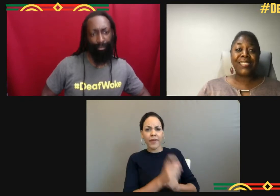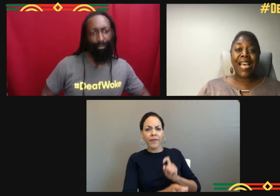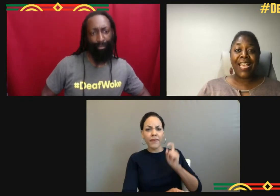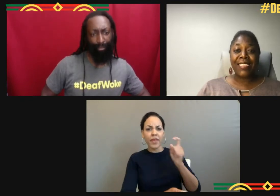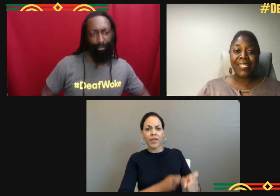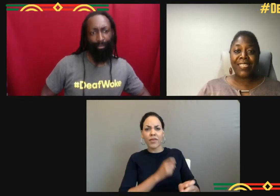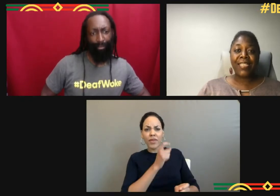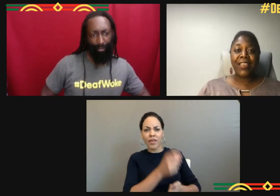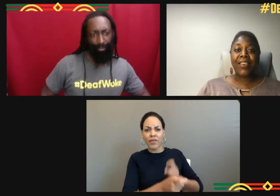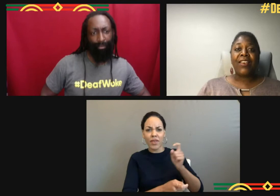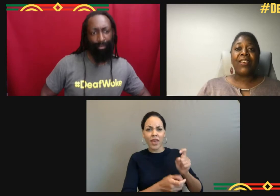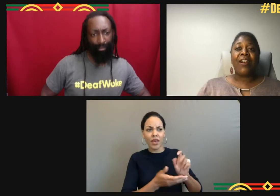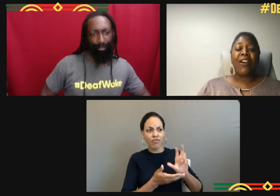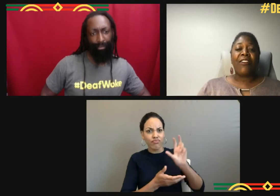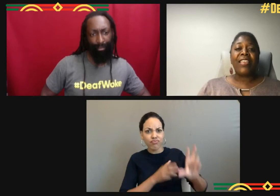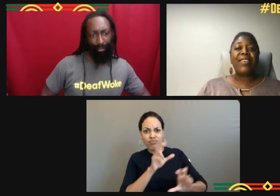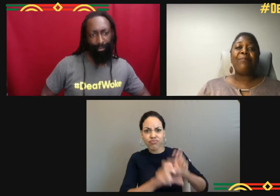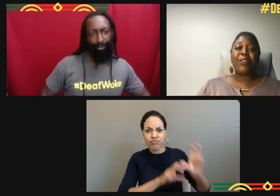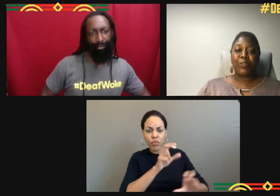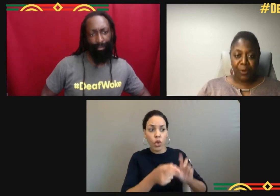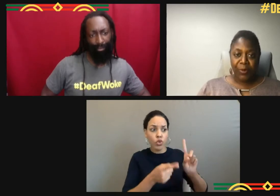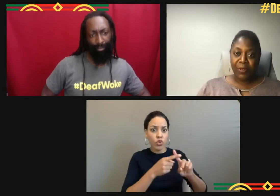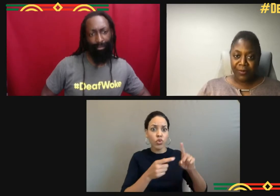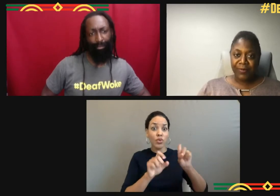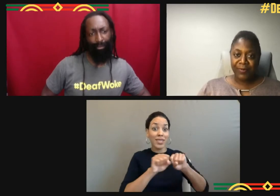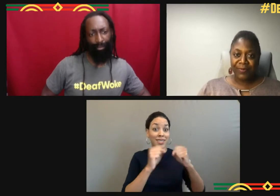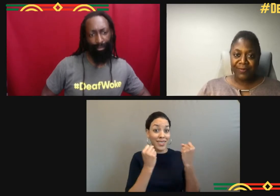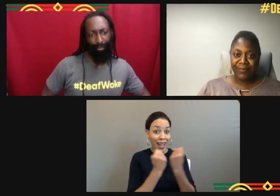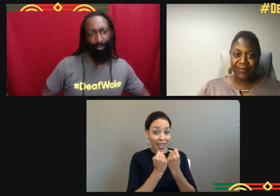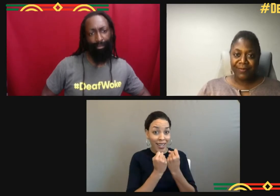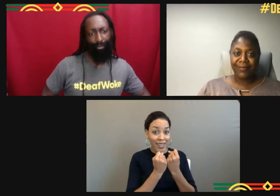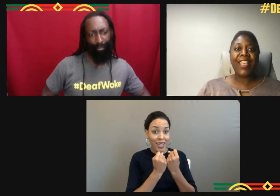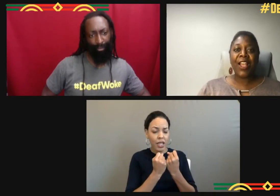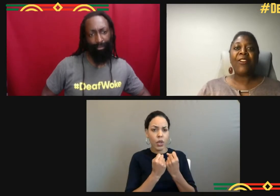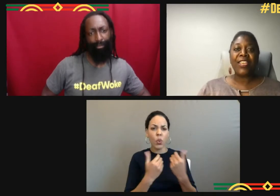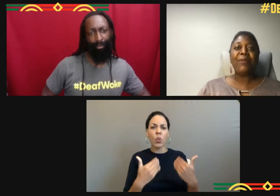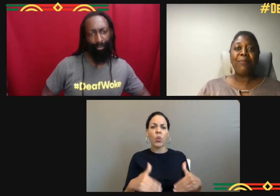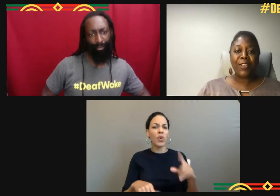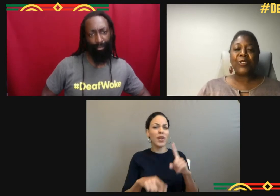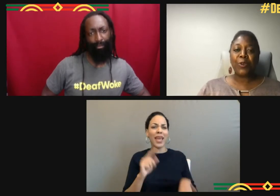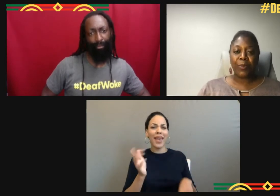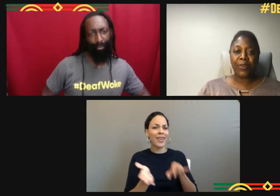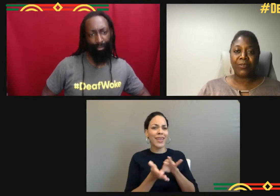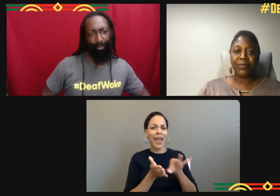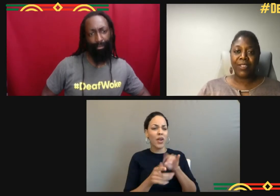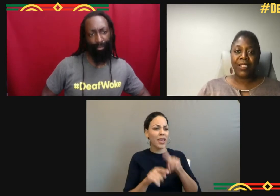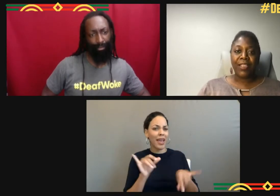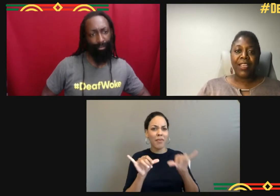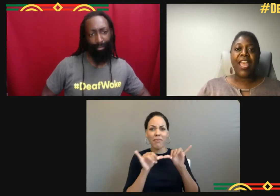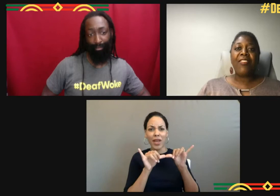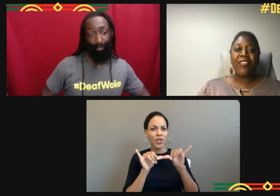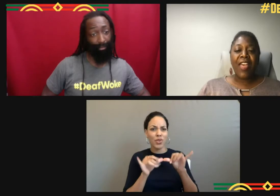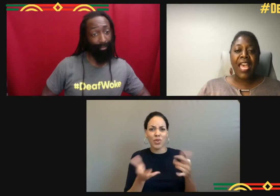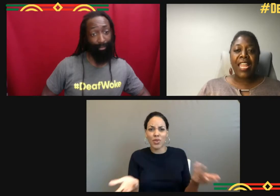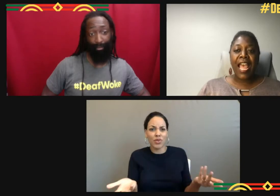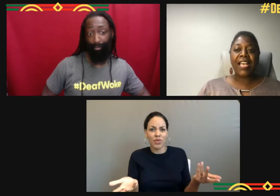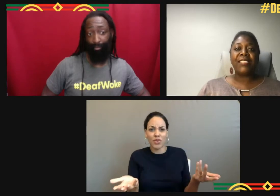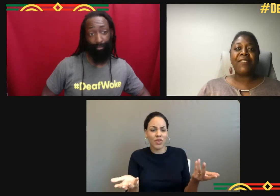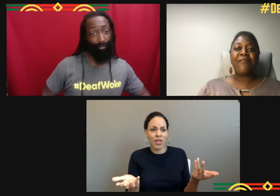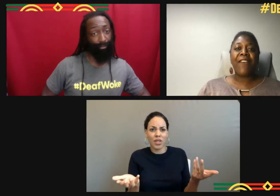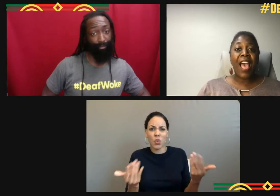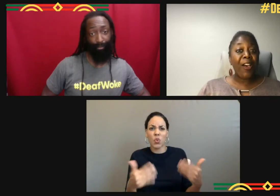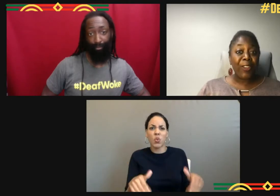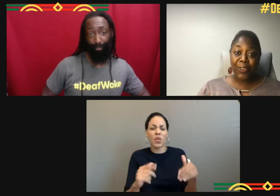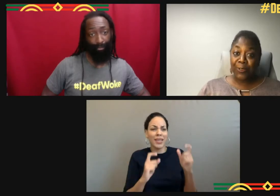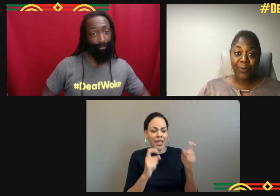to society are immeasurable. They are immeasurable. And that